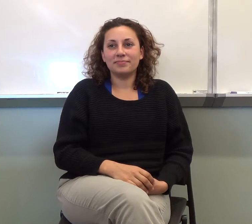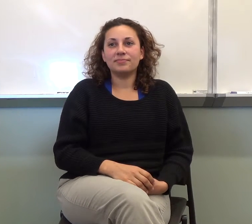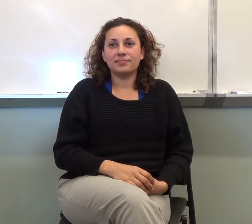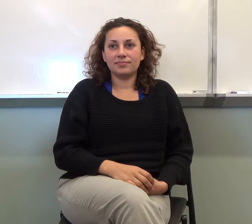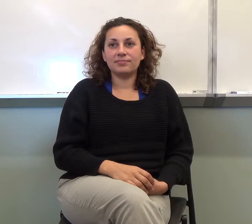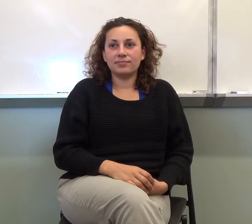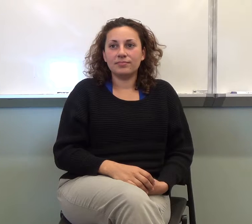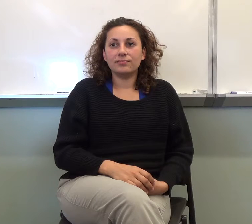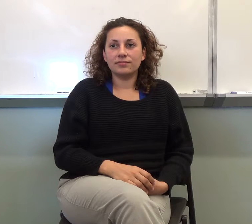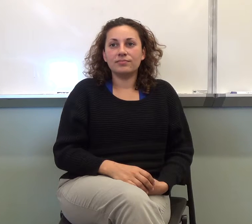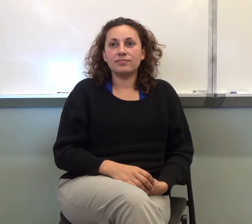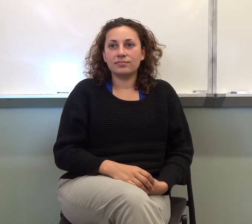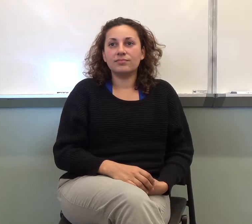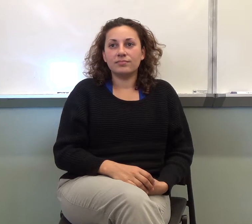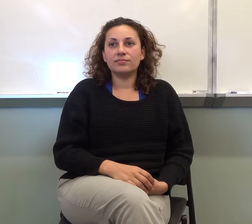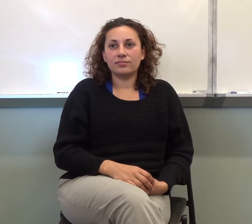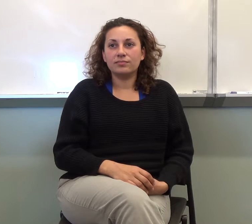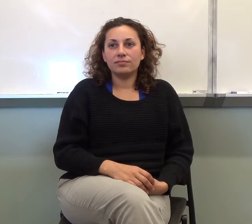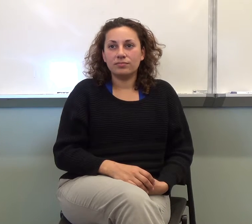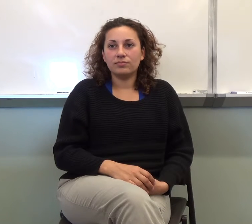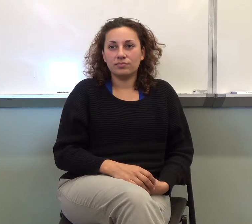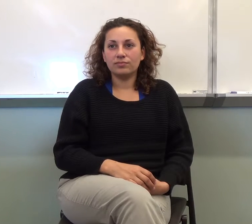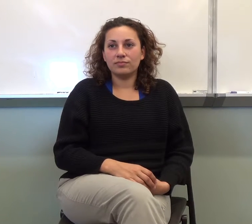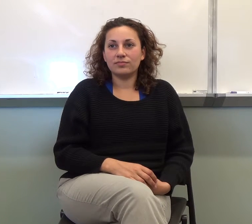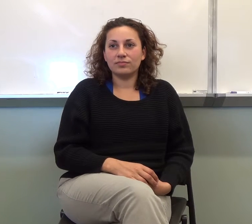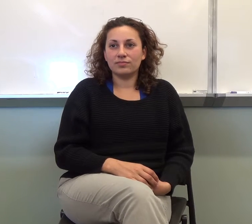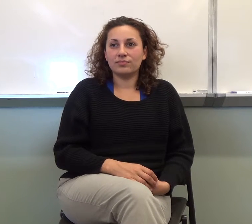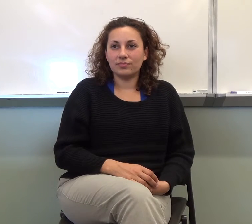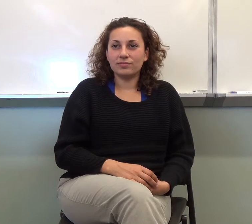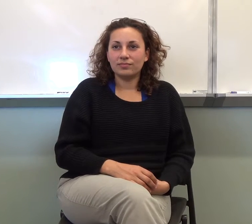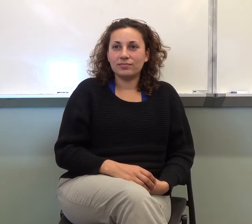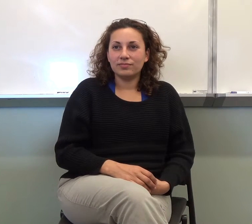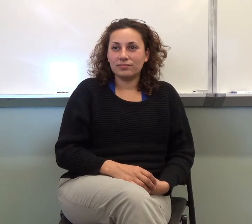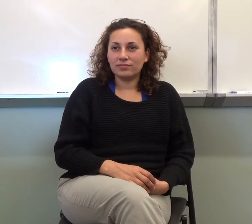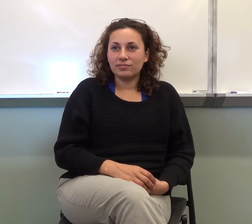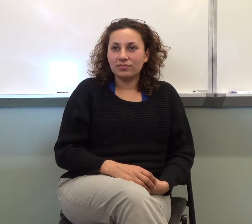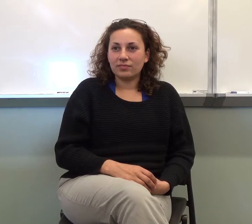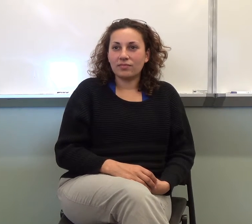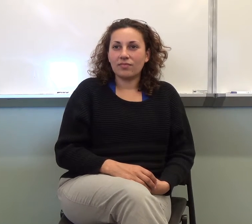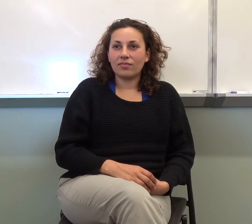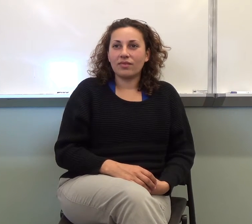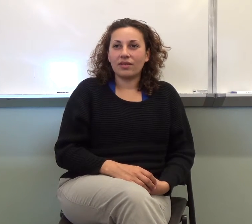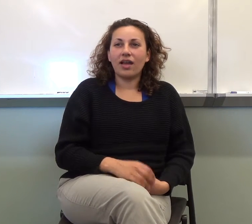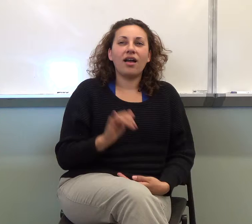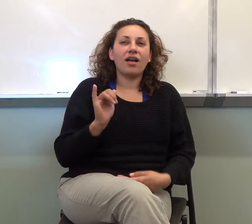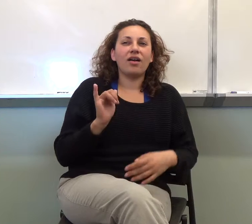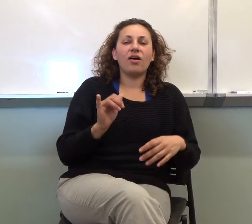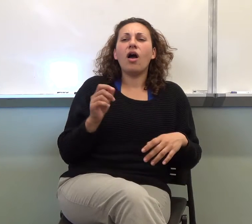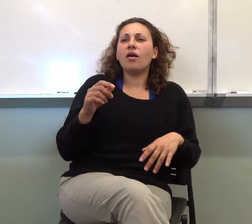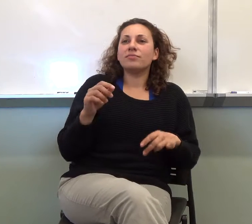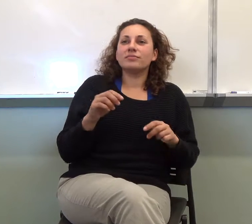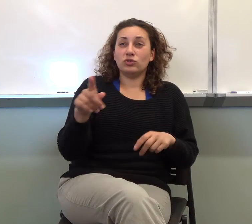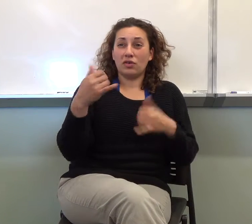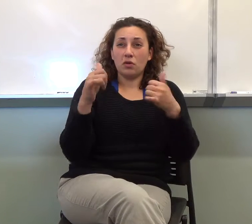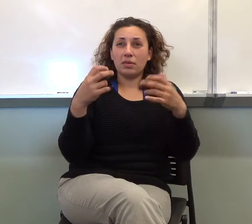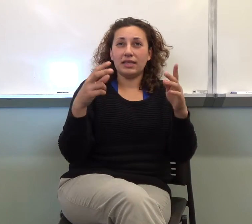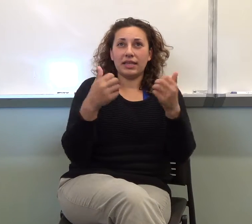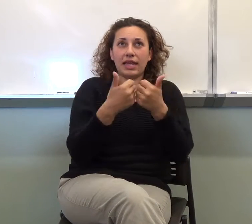Okay, find the probability of flipping a coin and having it land on its head. All right, the coin flip is heads or tails. That's the